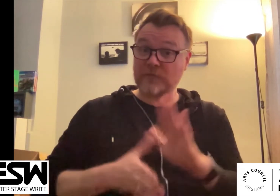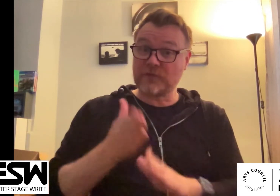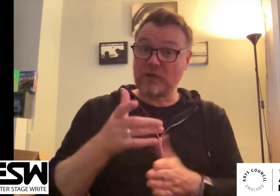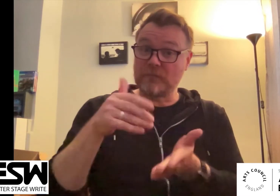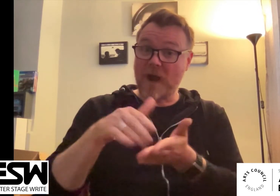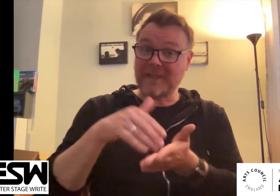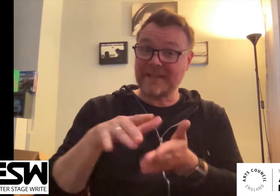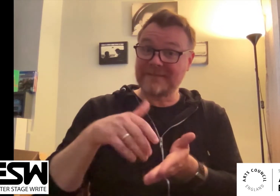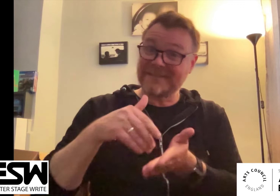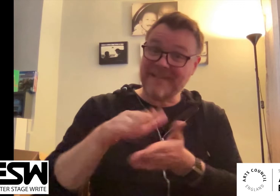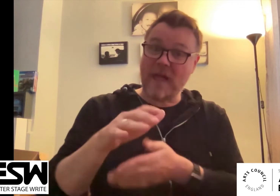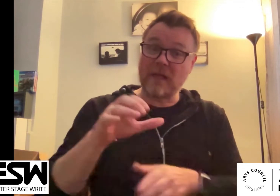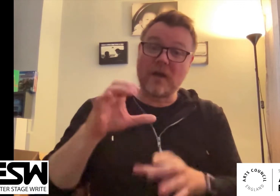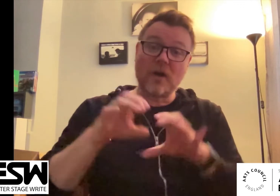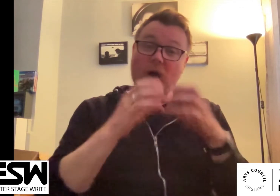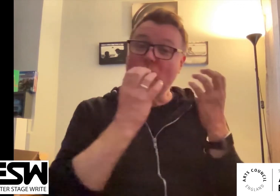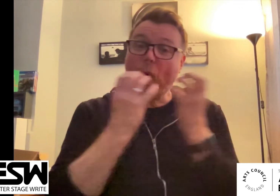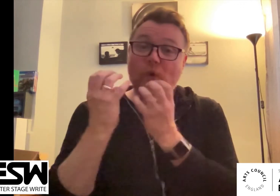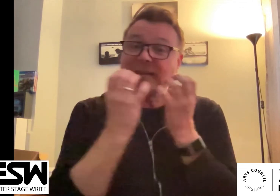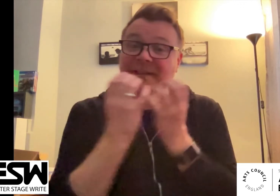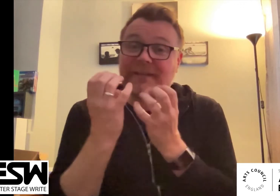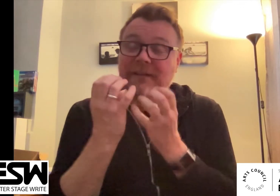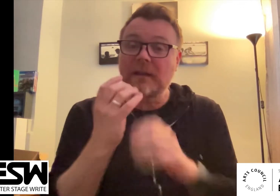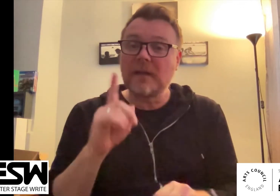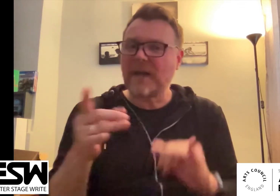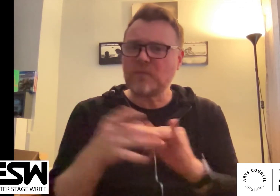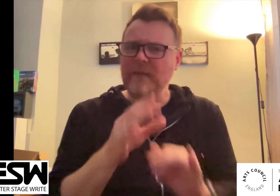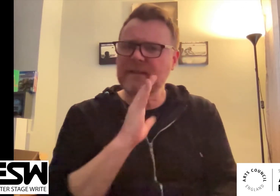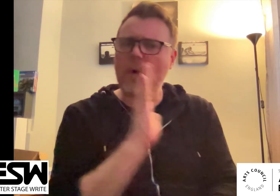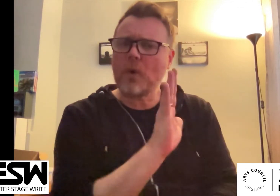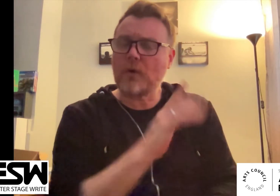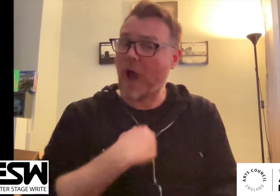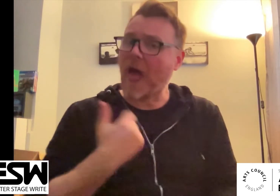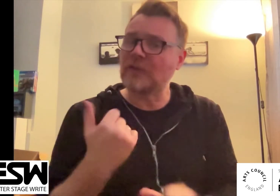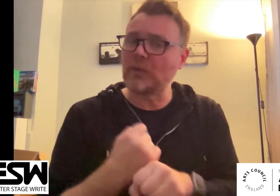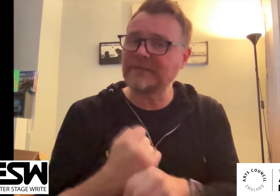market to sell the corn he's grown. His wife says, no, don't worry, I'll do it.